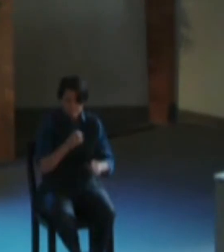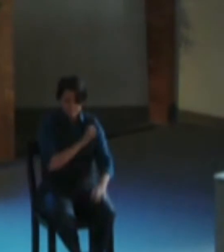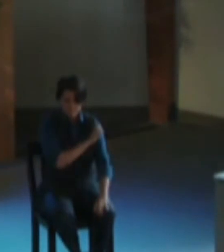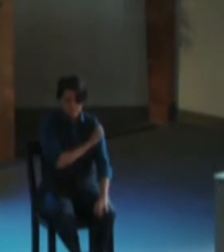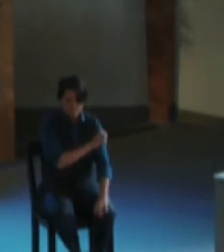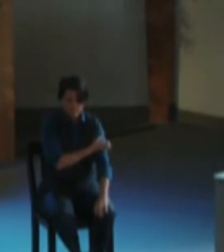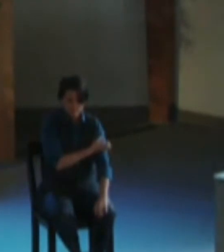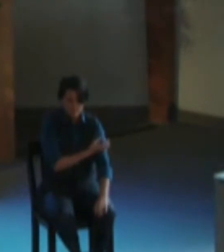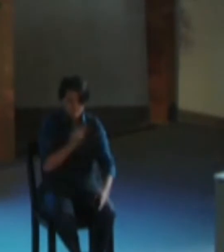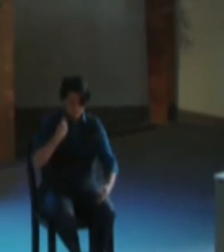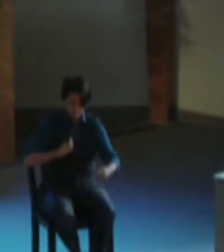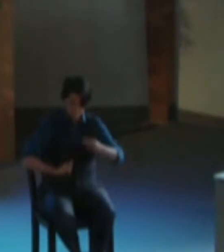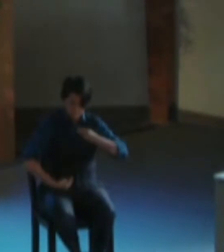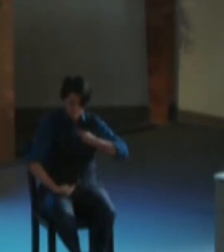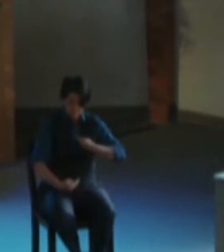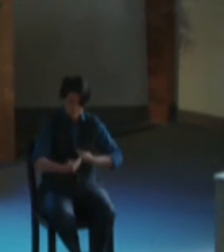flowing through and as you.